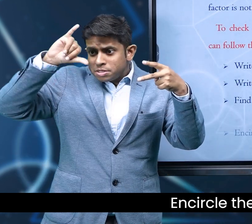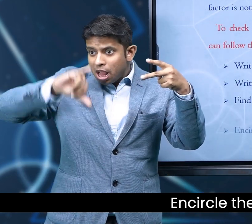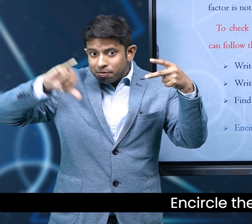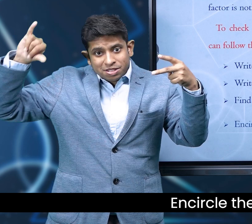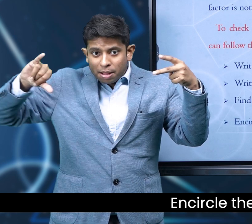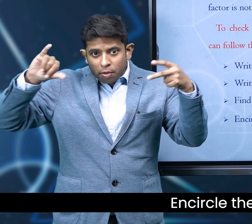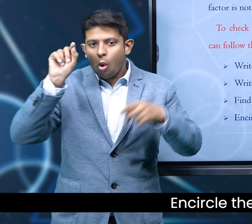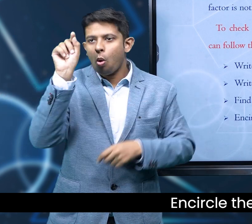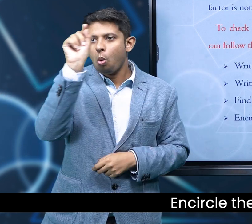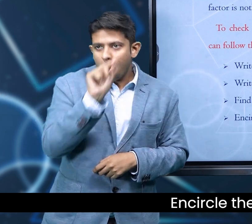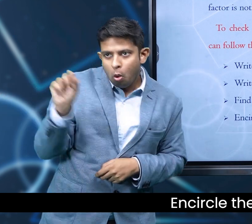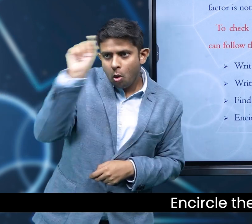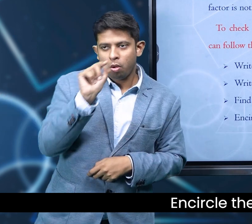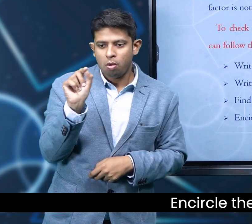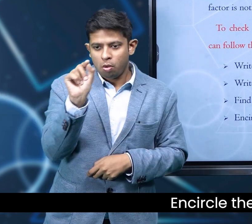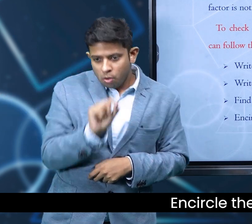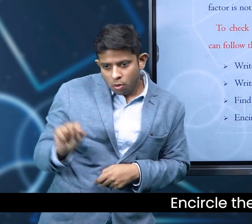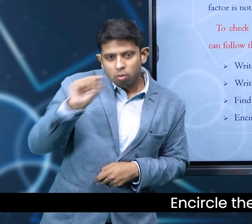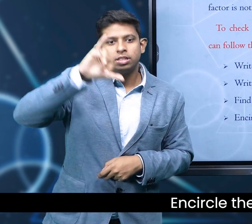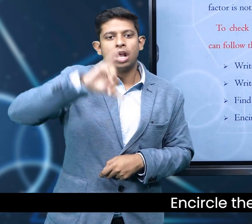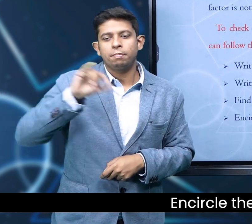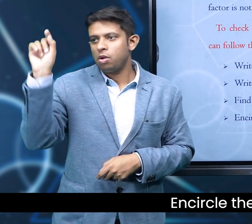Encircle the common factors.